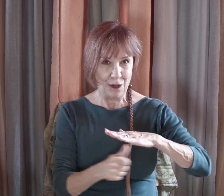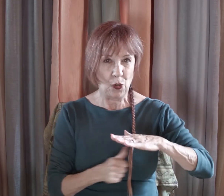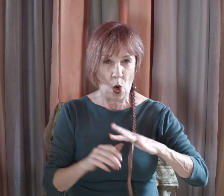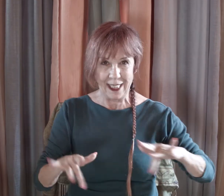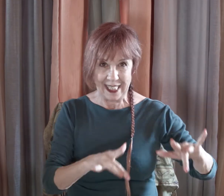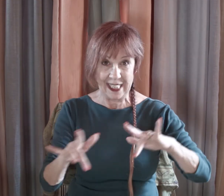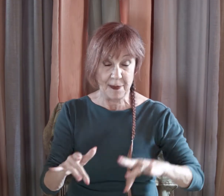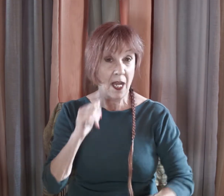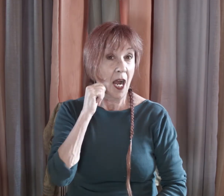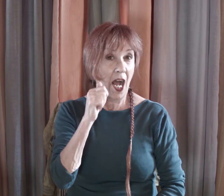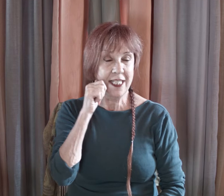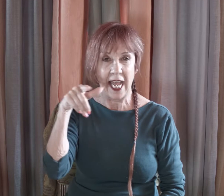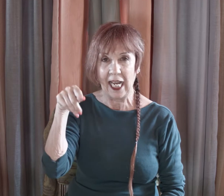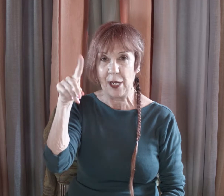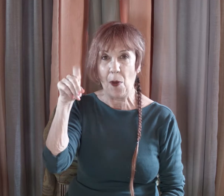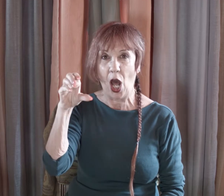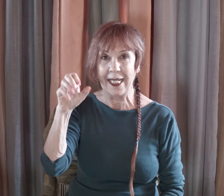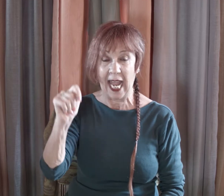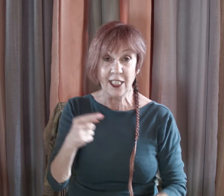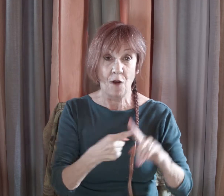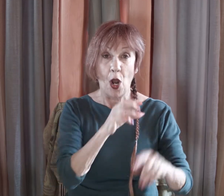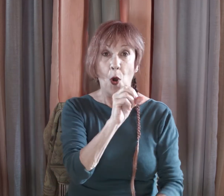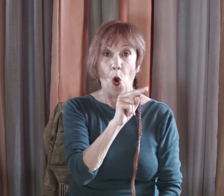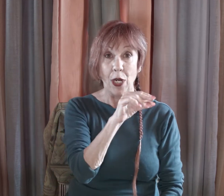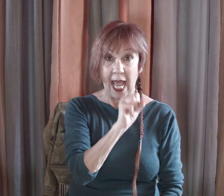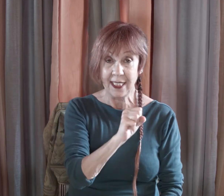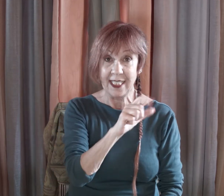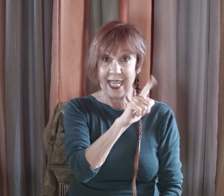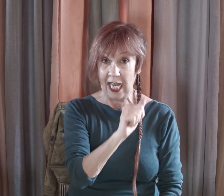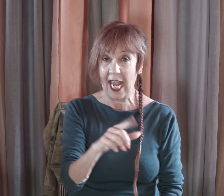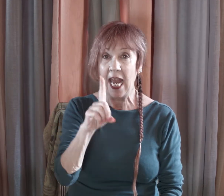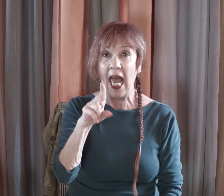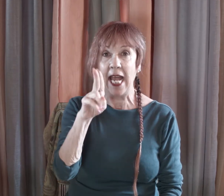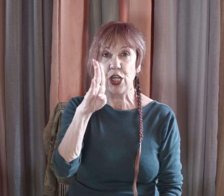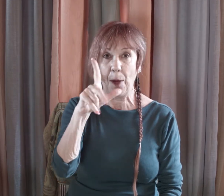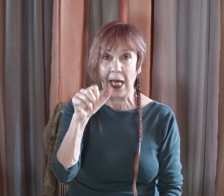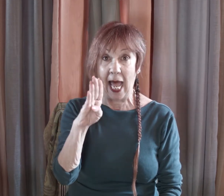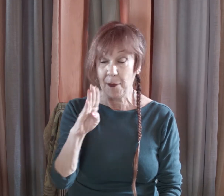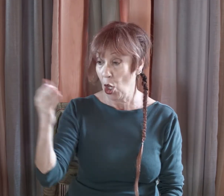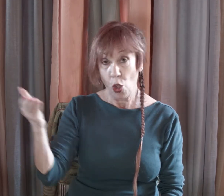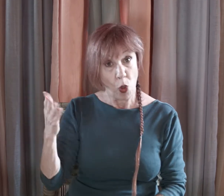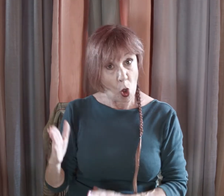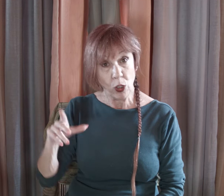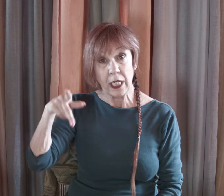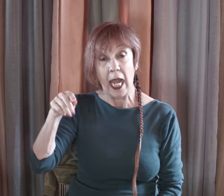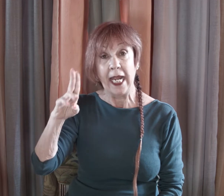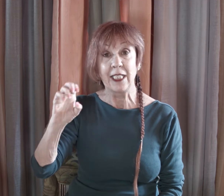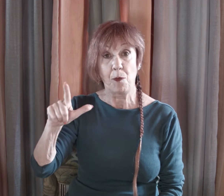Welcome to the Quarantine Tapes, a daily podcast from Onassis LA and Dublab. Hosted by Paul Holdengraber, this series chronicles